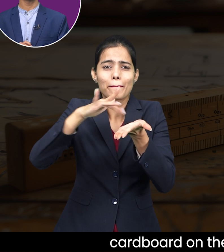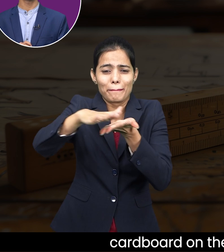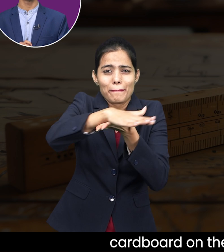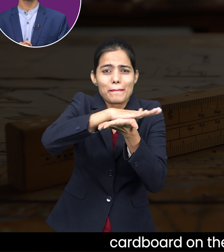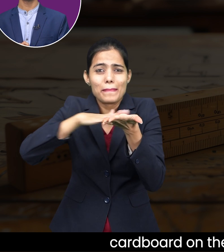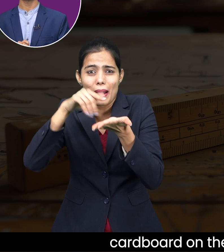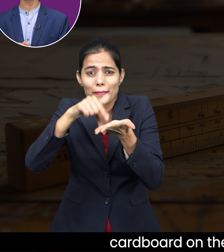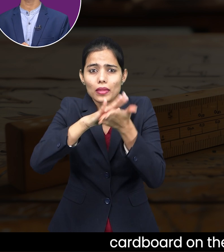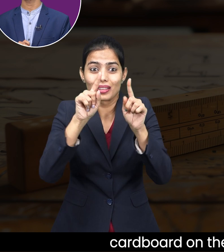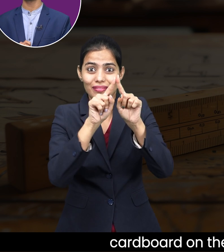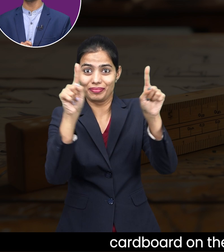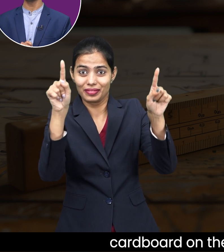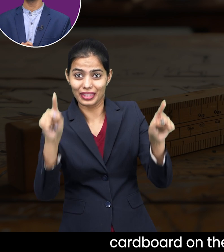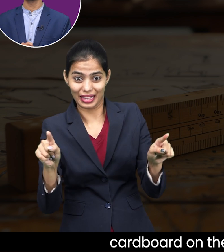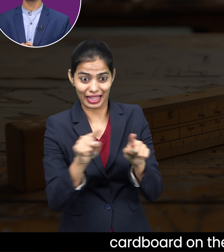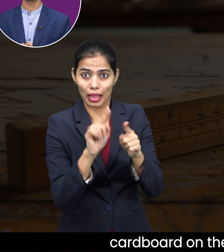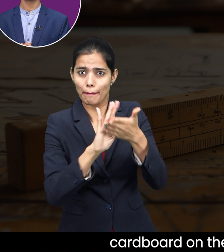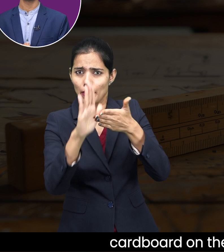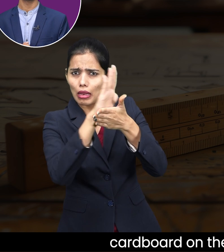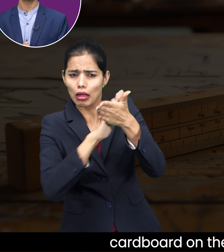Place the cardboard on the centimeter graph paper